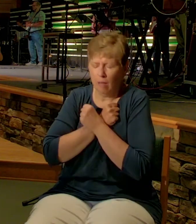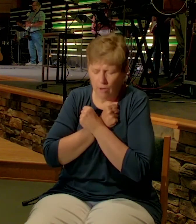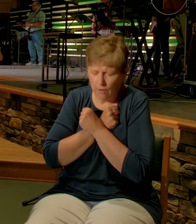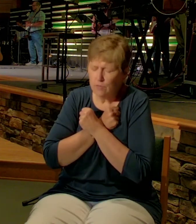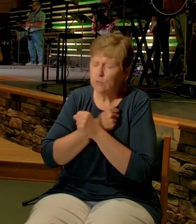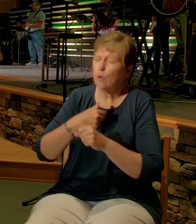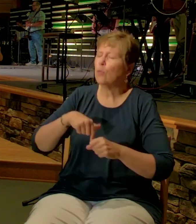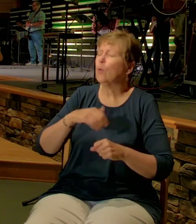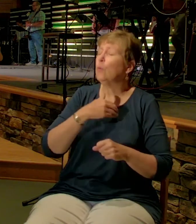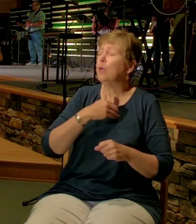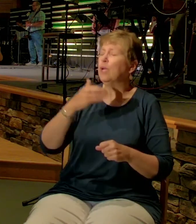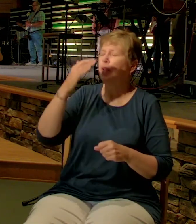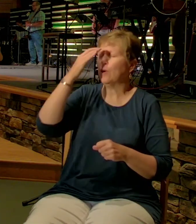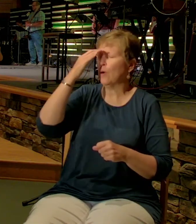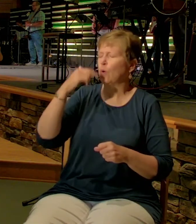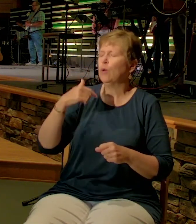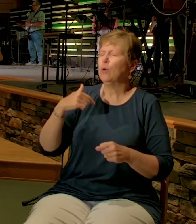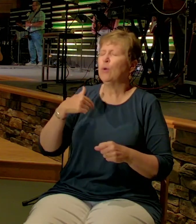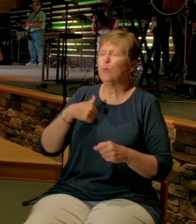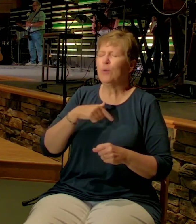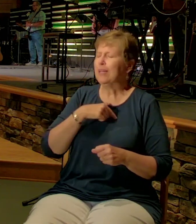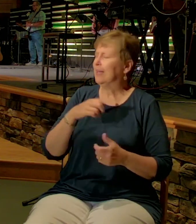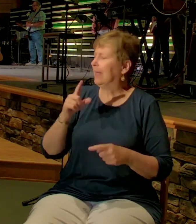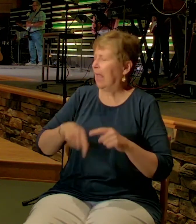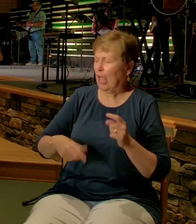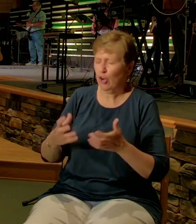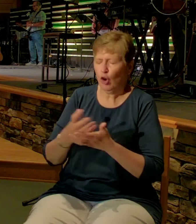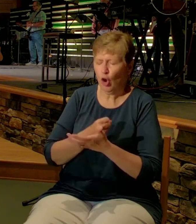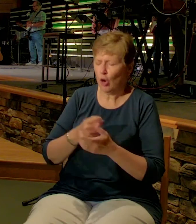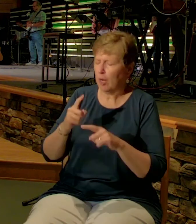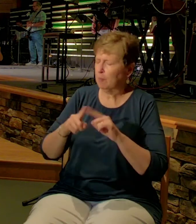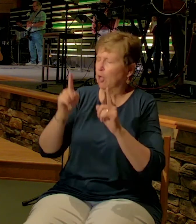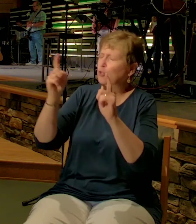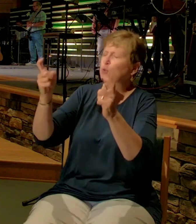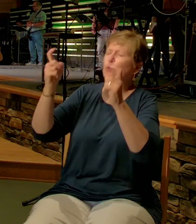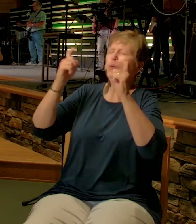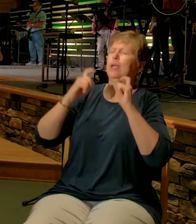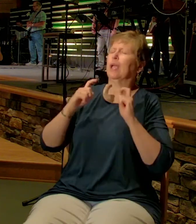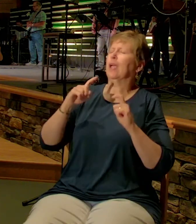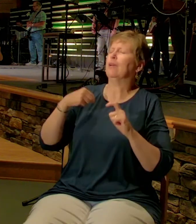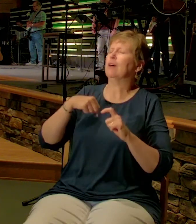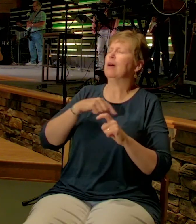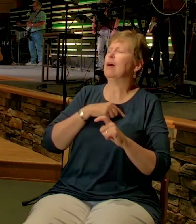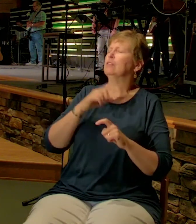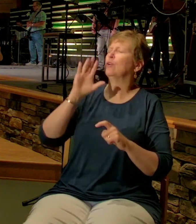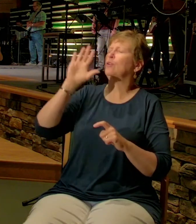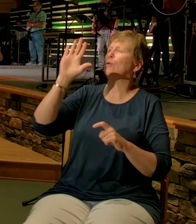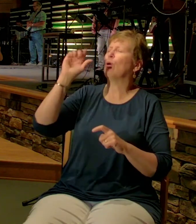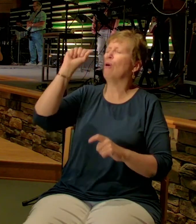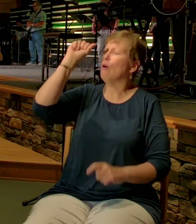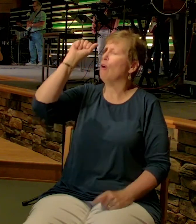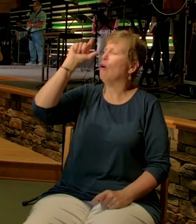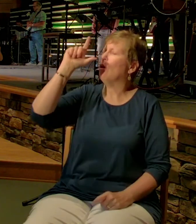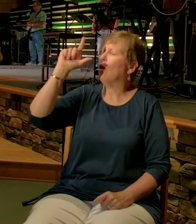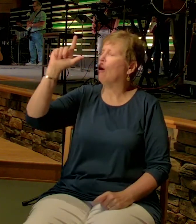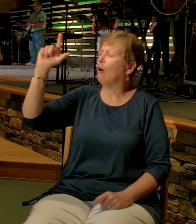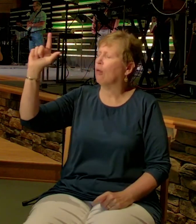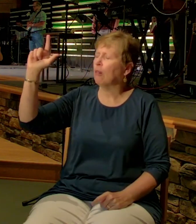didn't deserve it, we didn't earn it, yet you gave us everything. You gave us your all. You've given us the